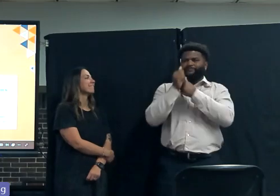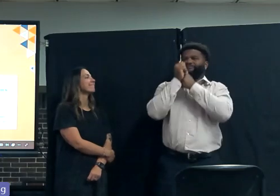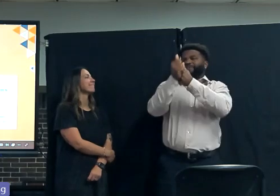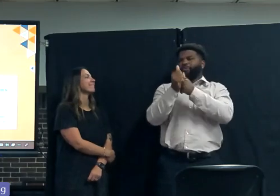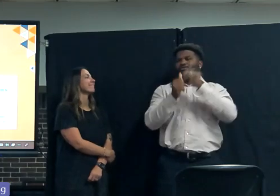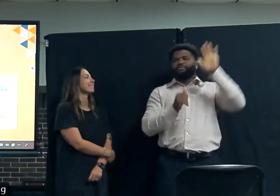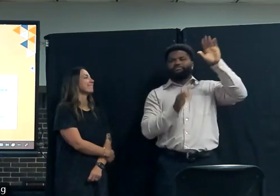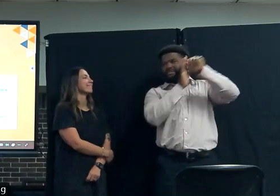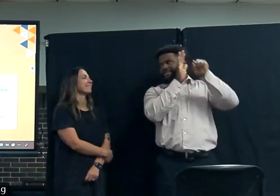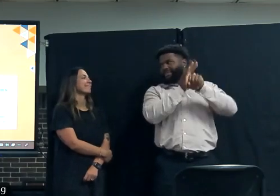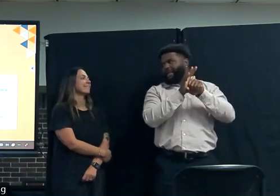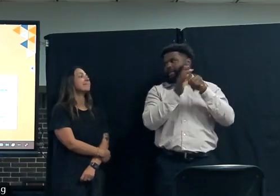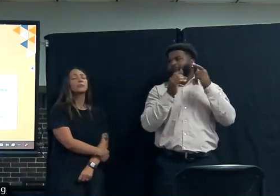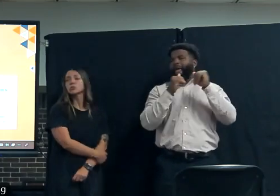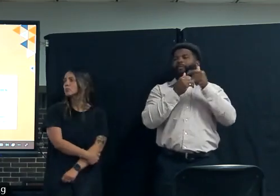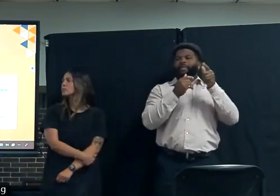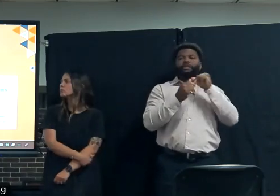same thing.